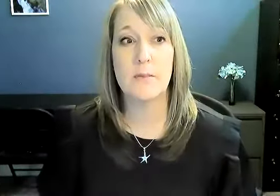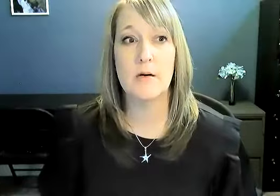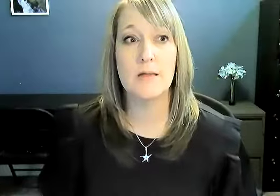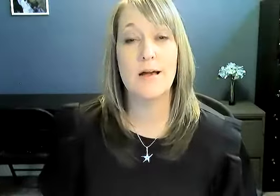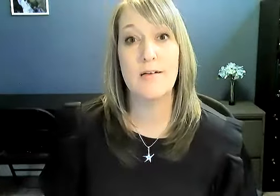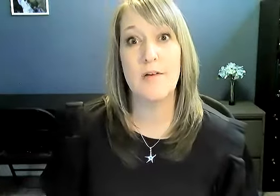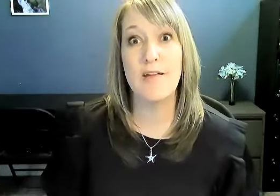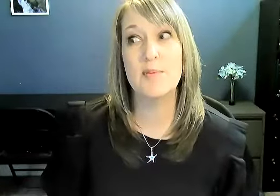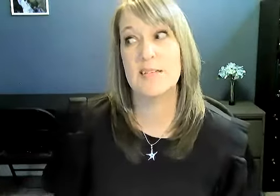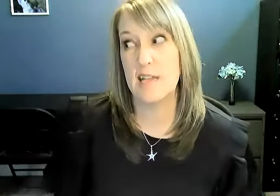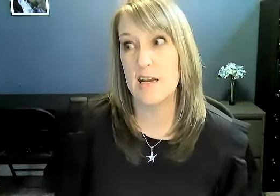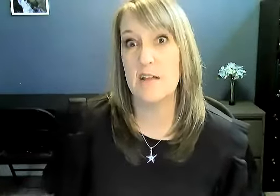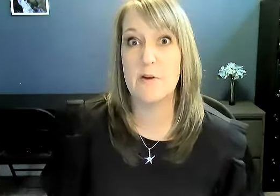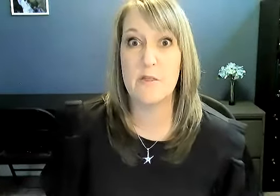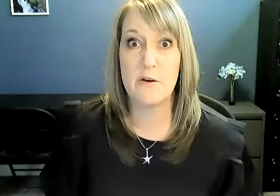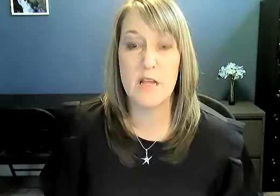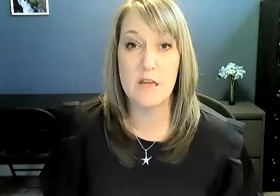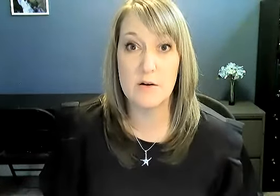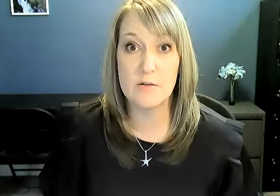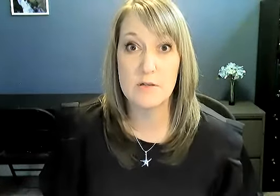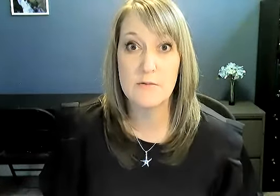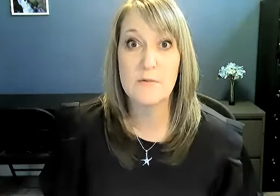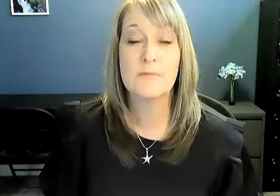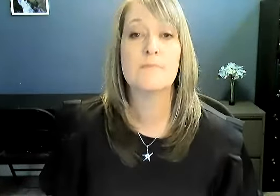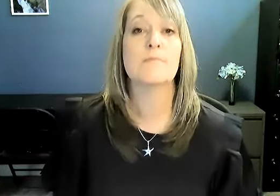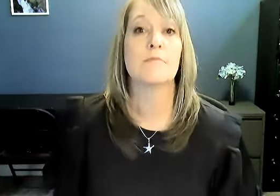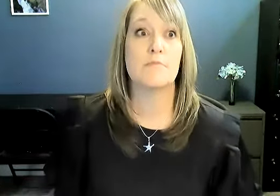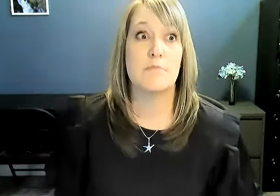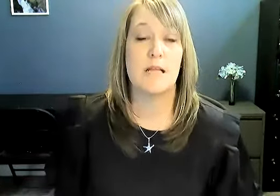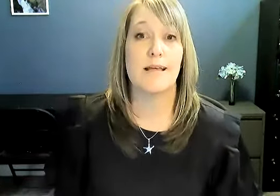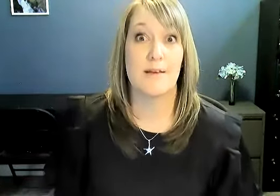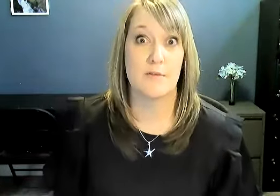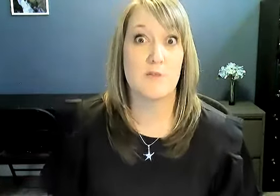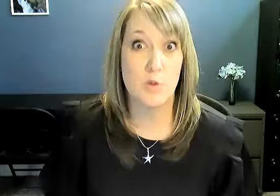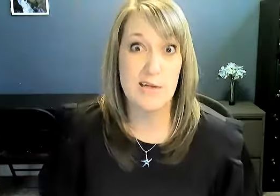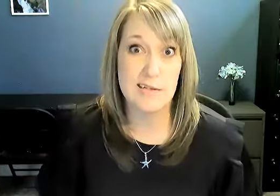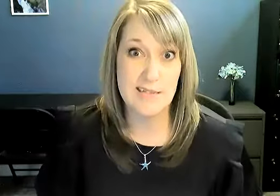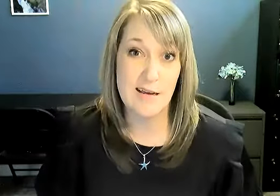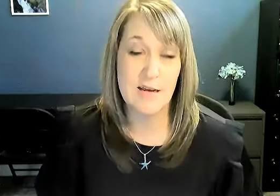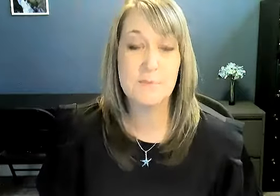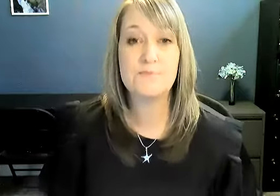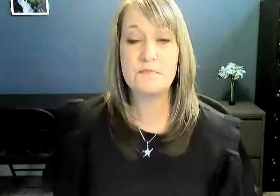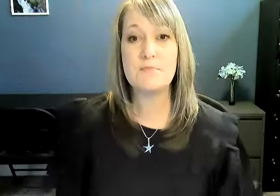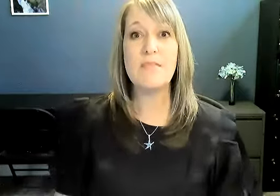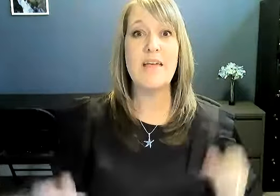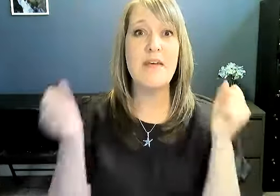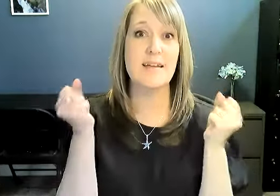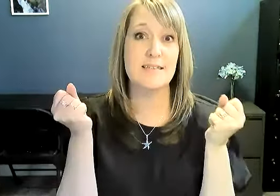about, I've been signing for 30 years, meaning like a fluent sign. And that is